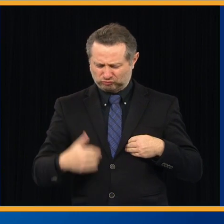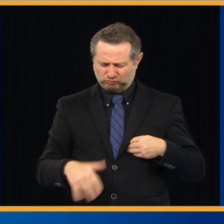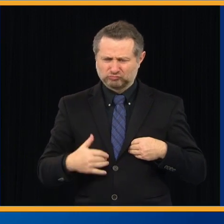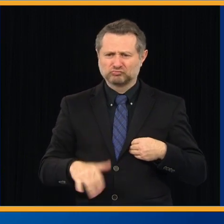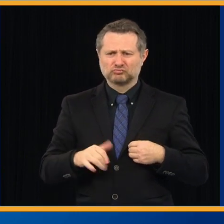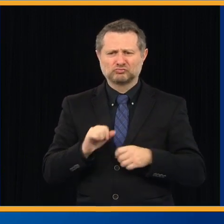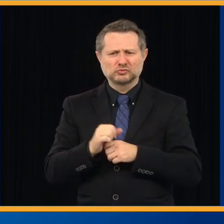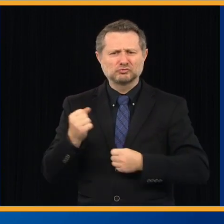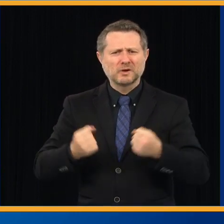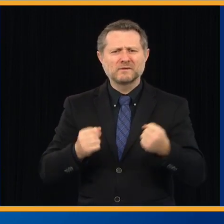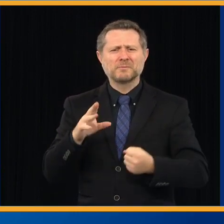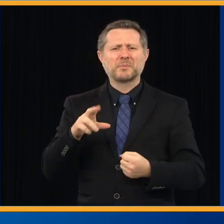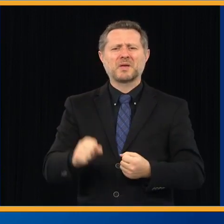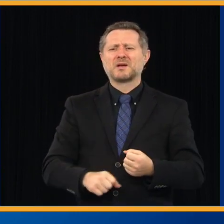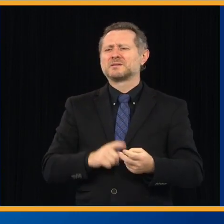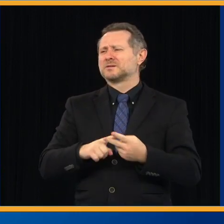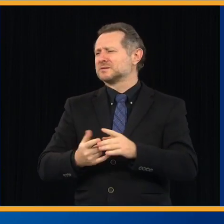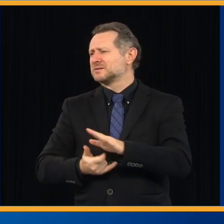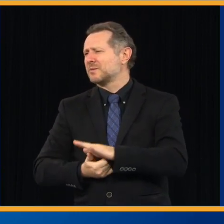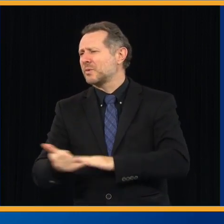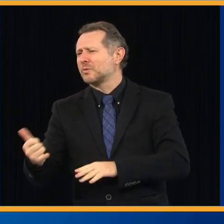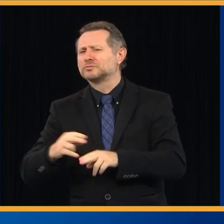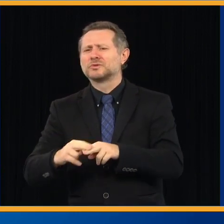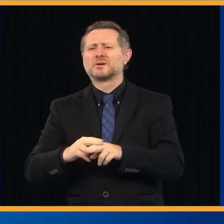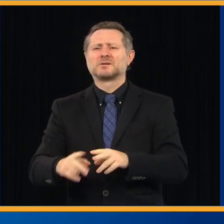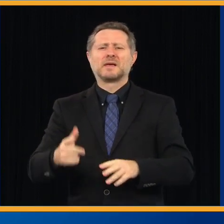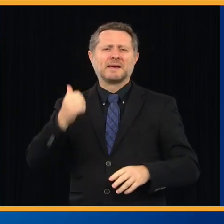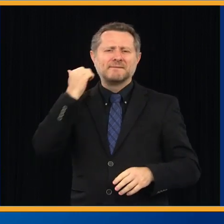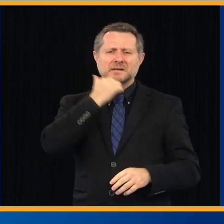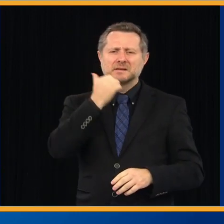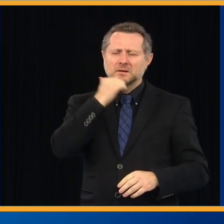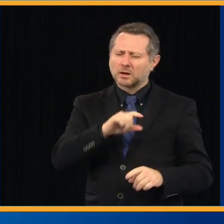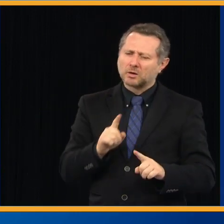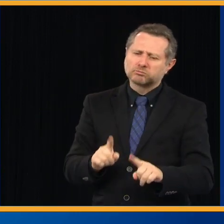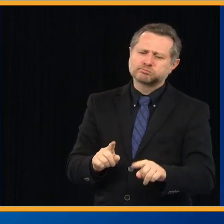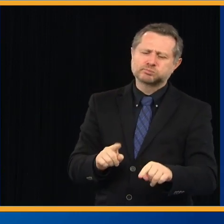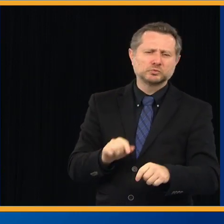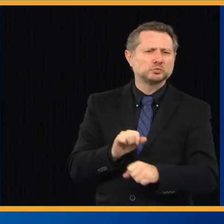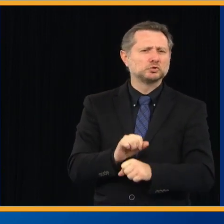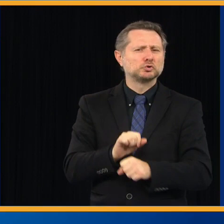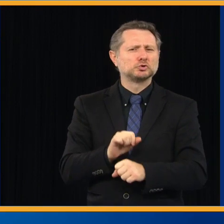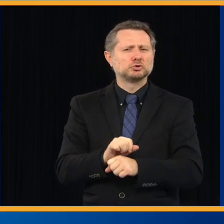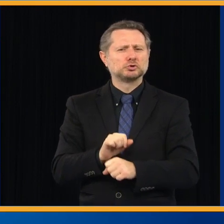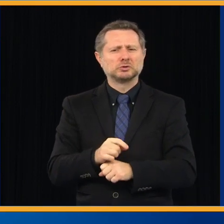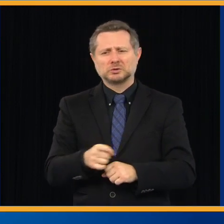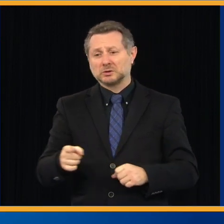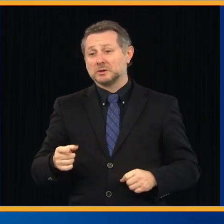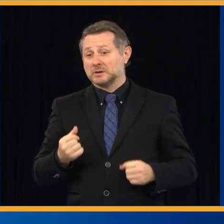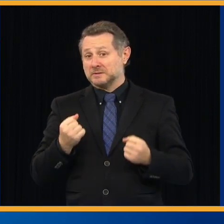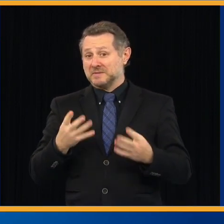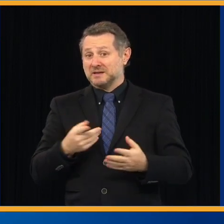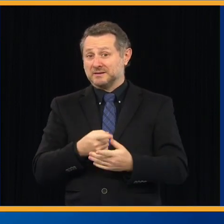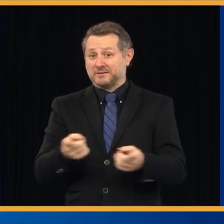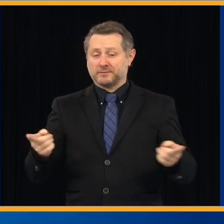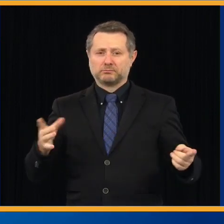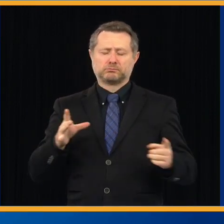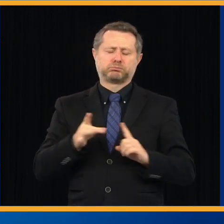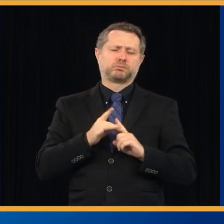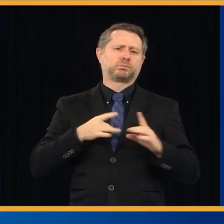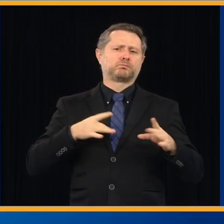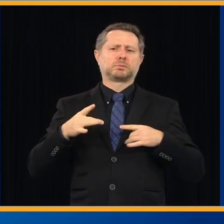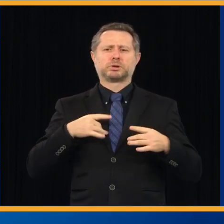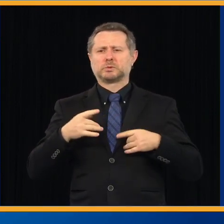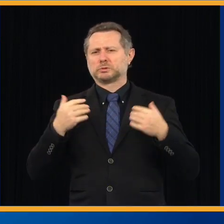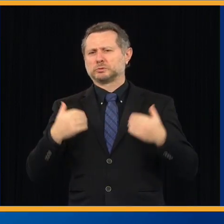the subways, all through this. We know that there's been a very high infection rate among transit